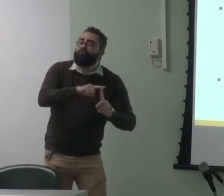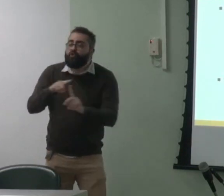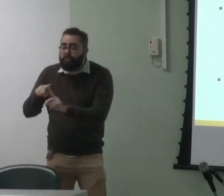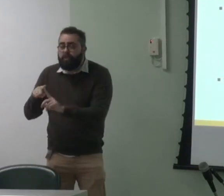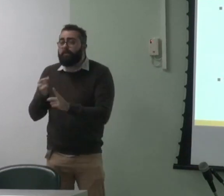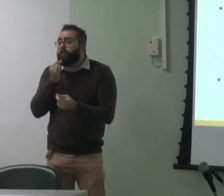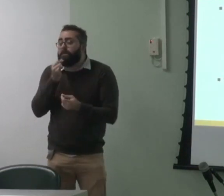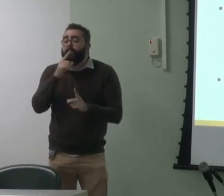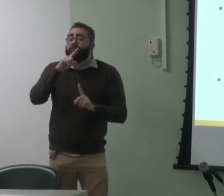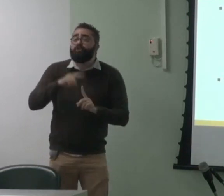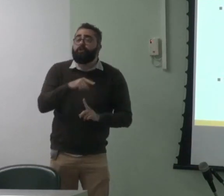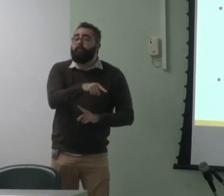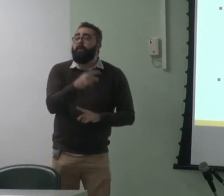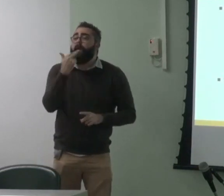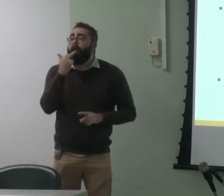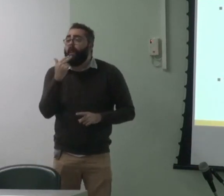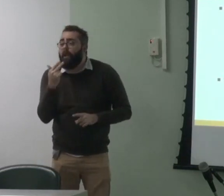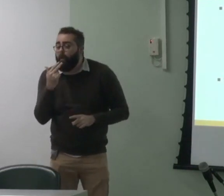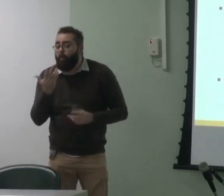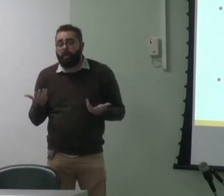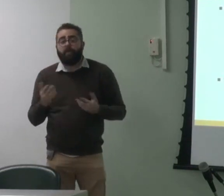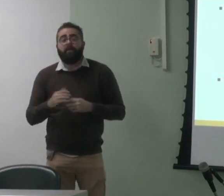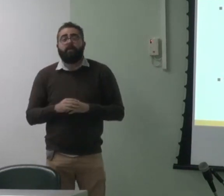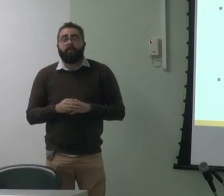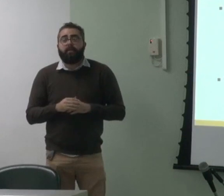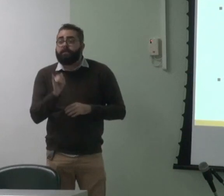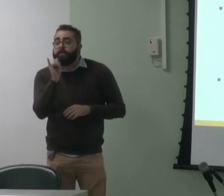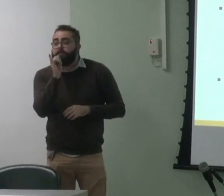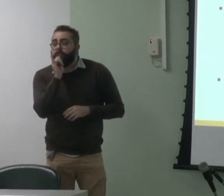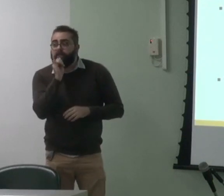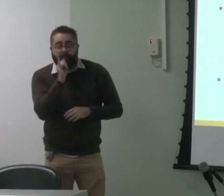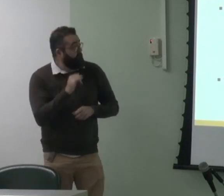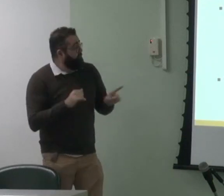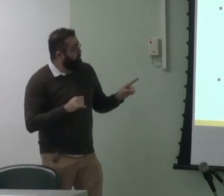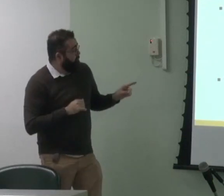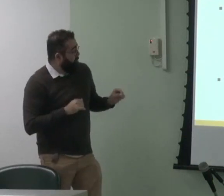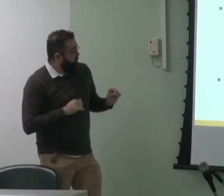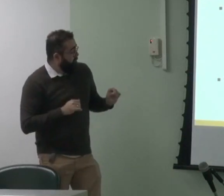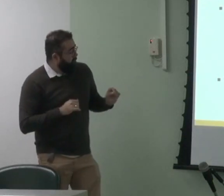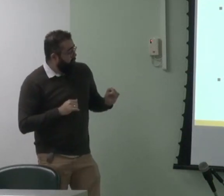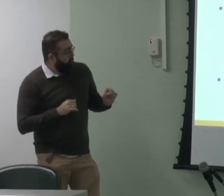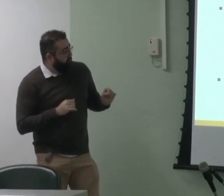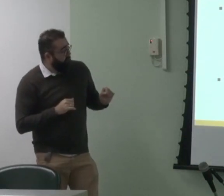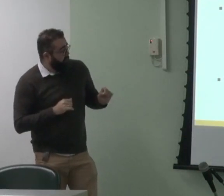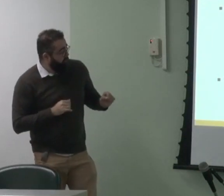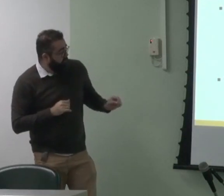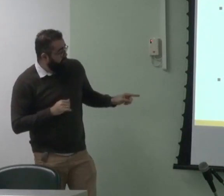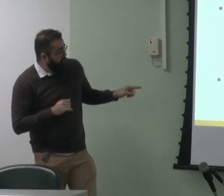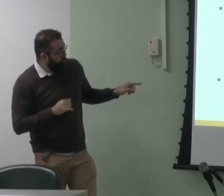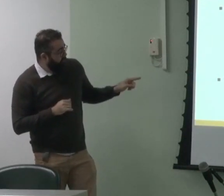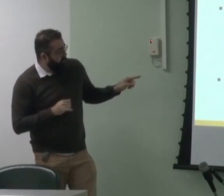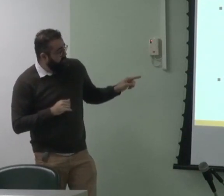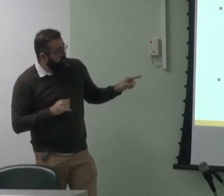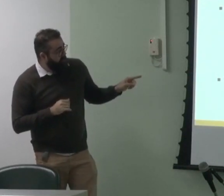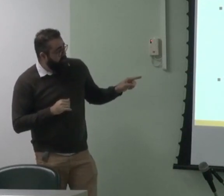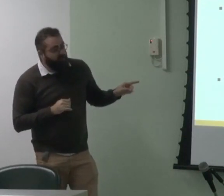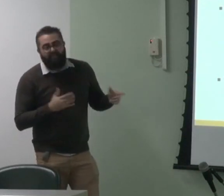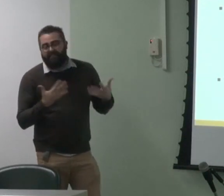there will be many tokens, so the ratio will be low and it will indicate a rich morphology.